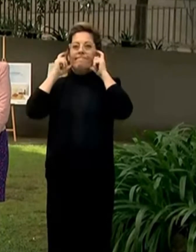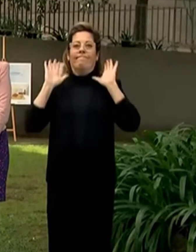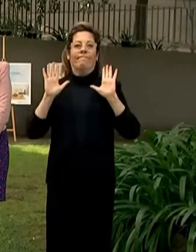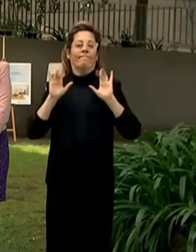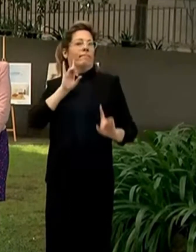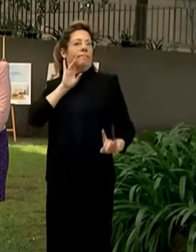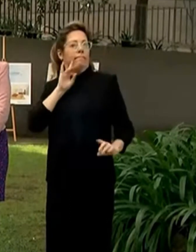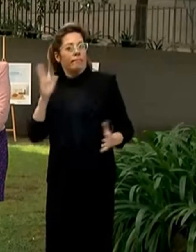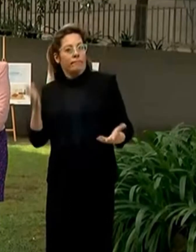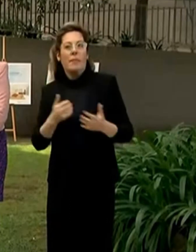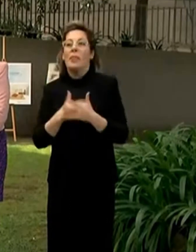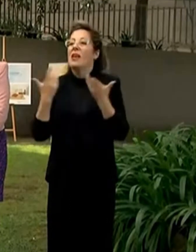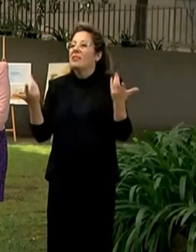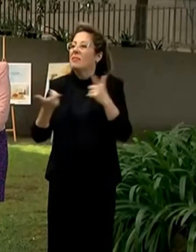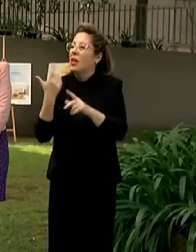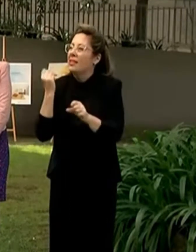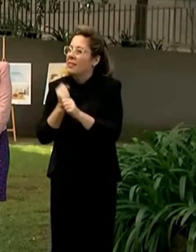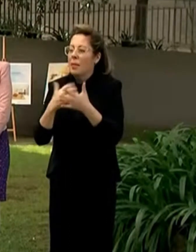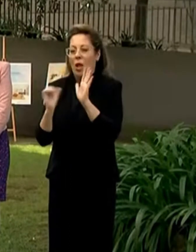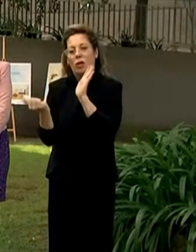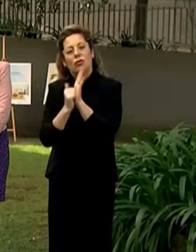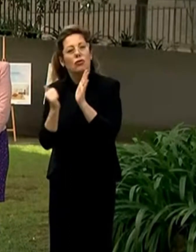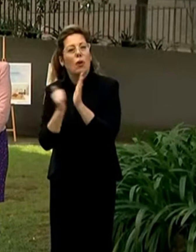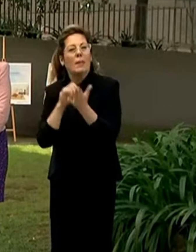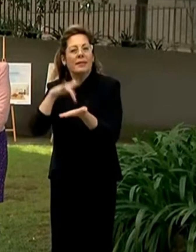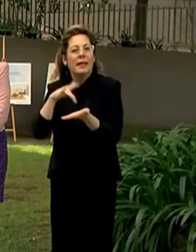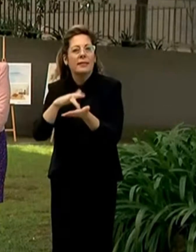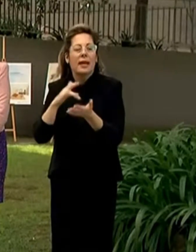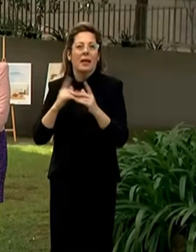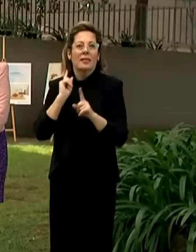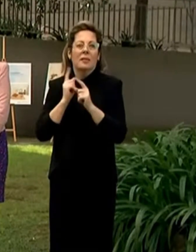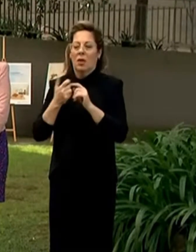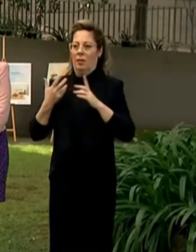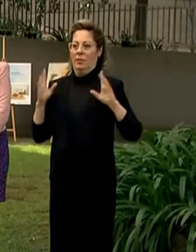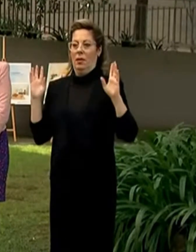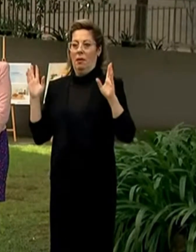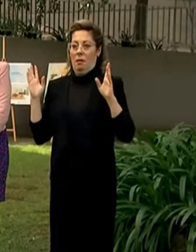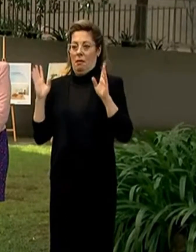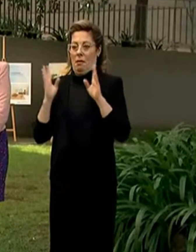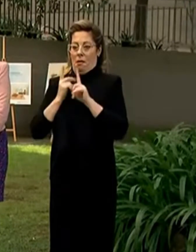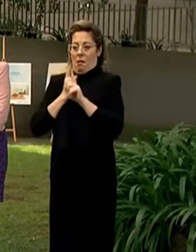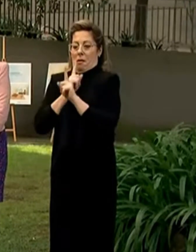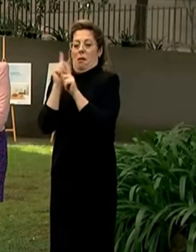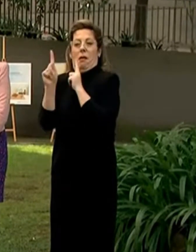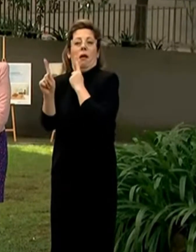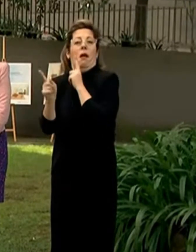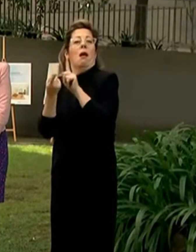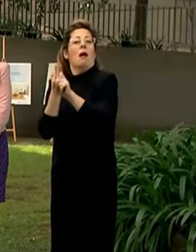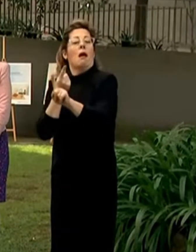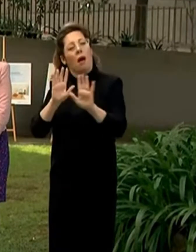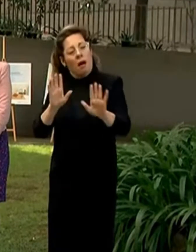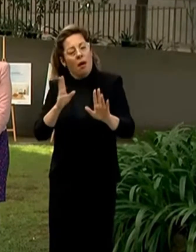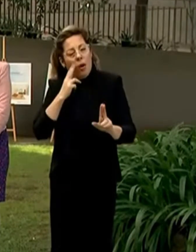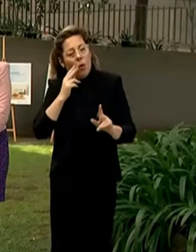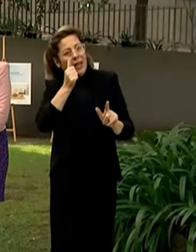distance. And so they're things like supermarkets, where you might inadvertently have to crowd for a short period, notwithstanding the work the supermarkets are